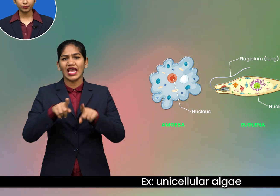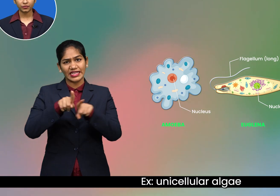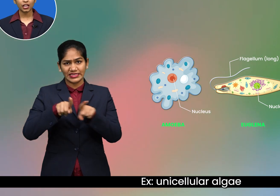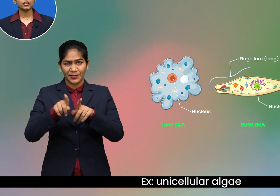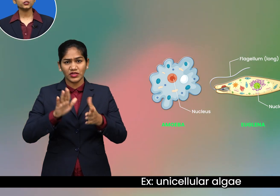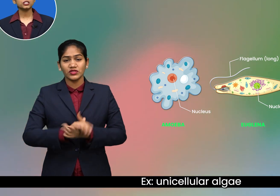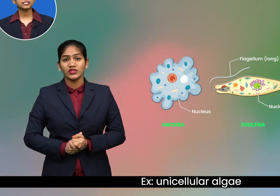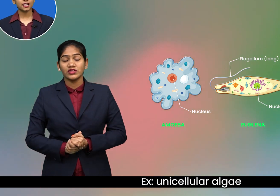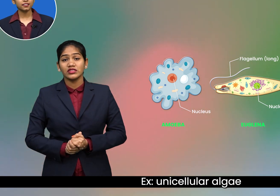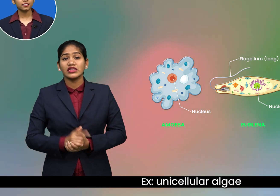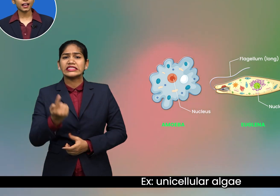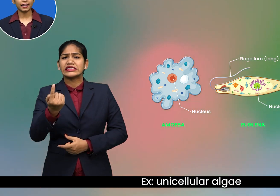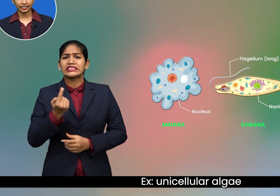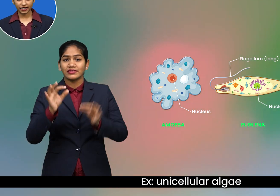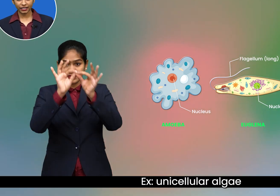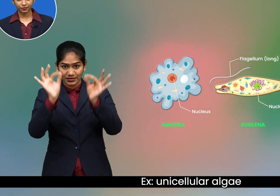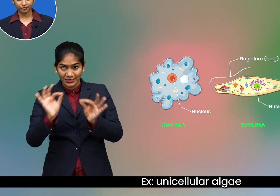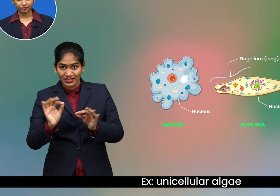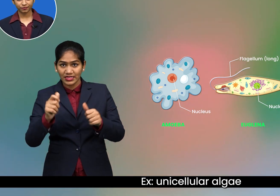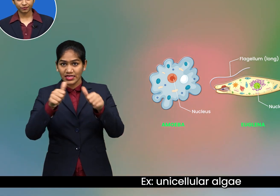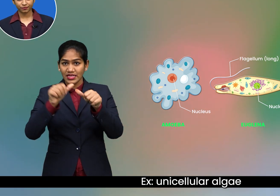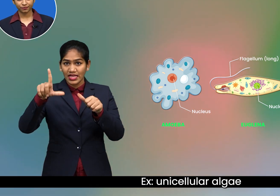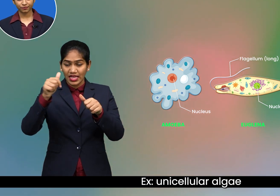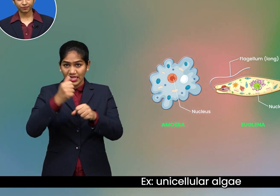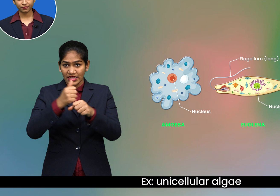Example, unicellular algae,